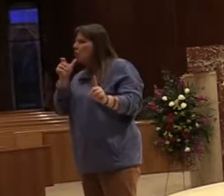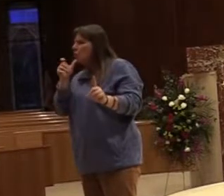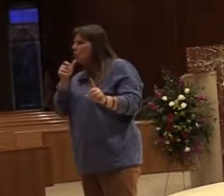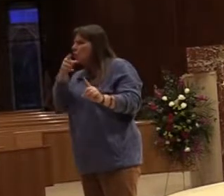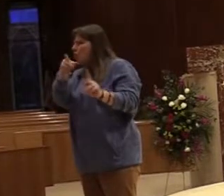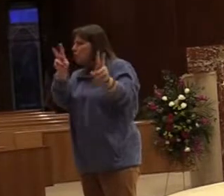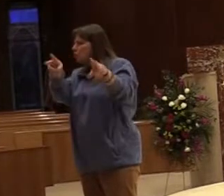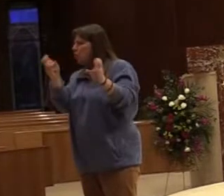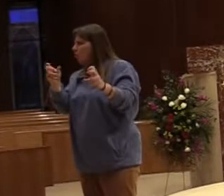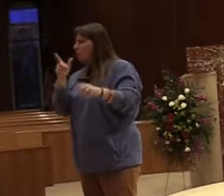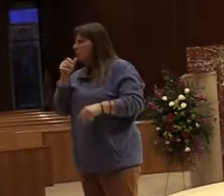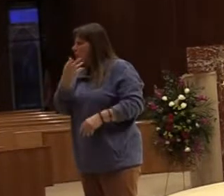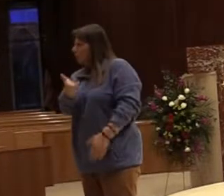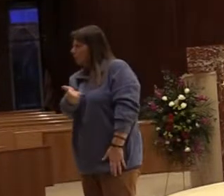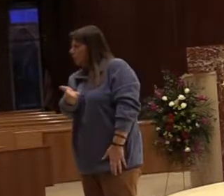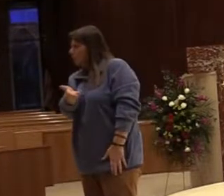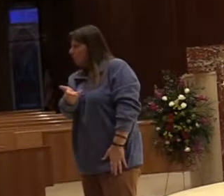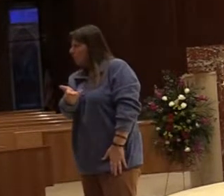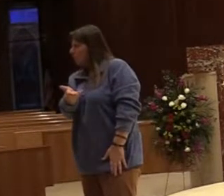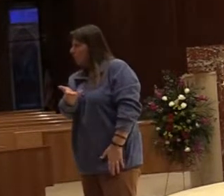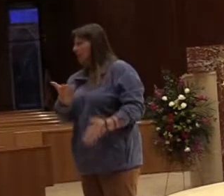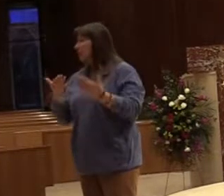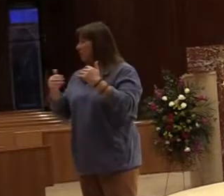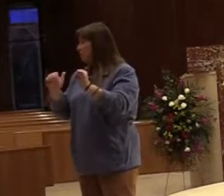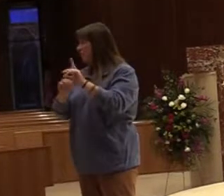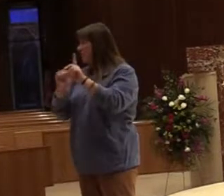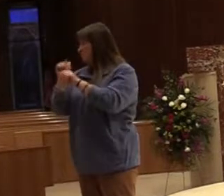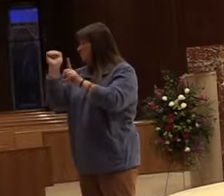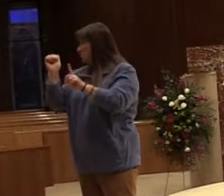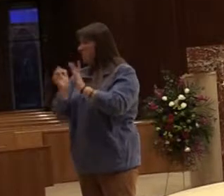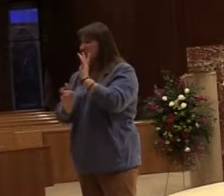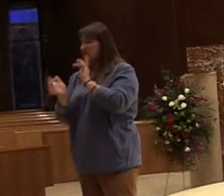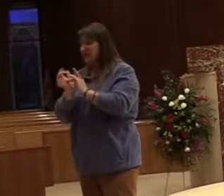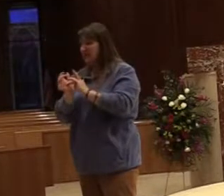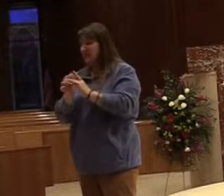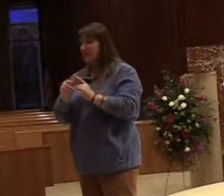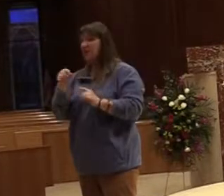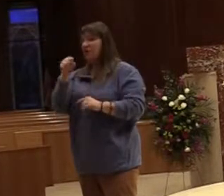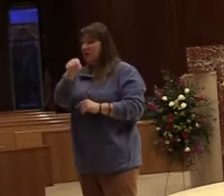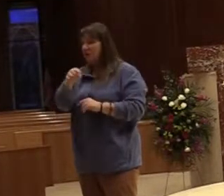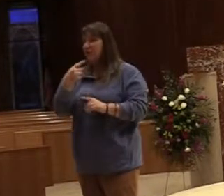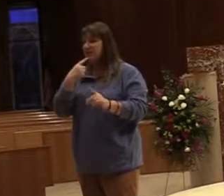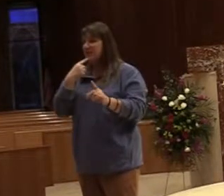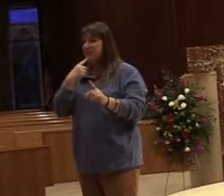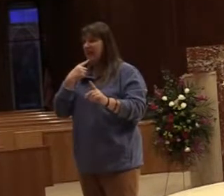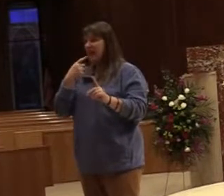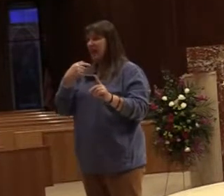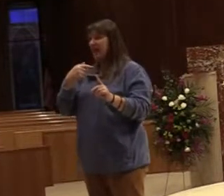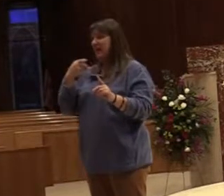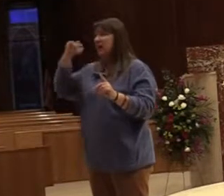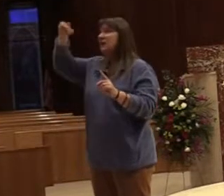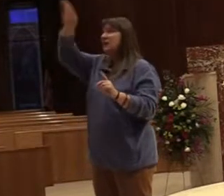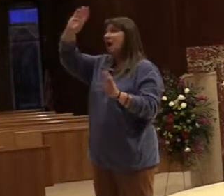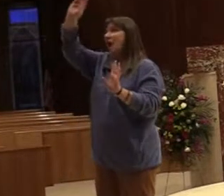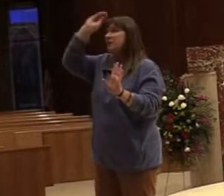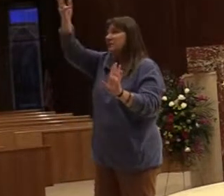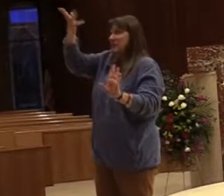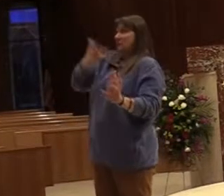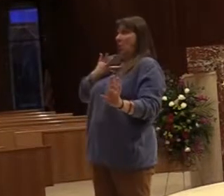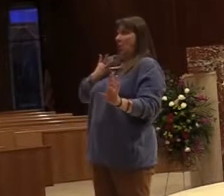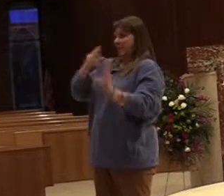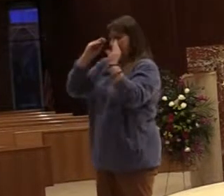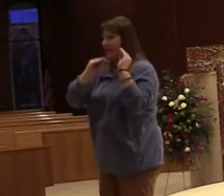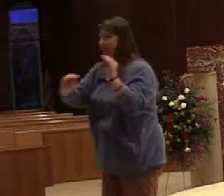And they try to trick Jesus into saying that he's coming from God directly.